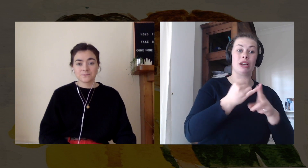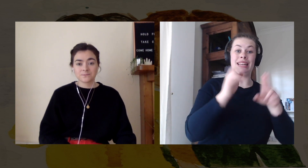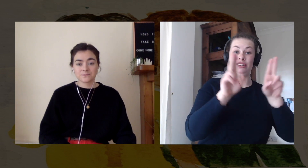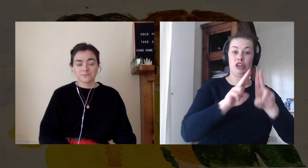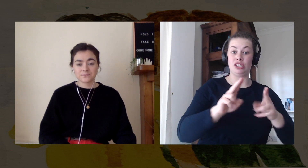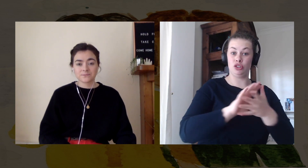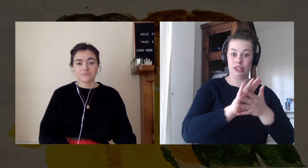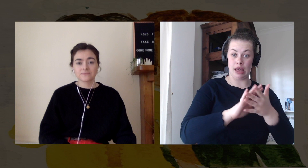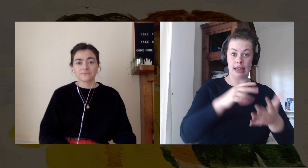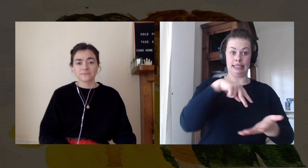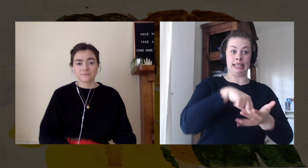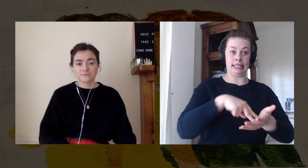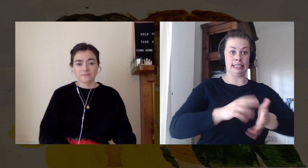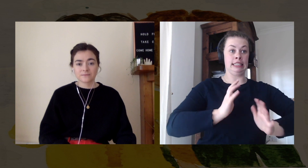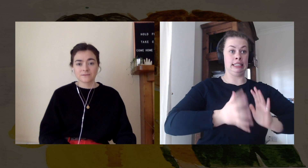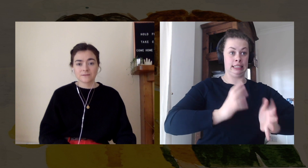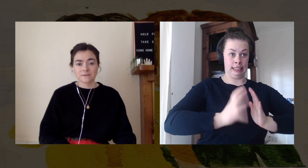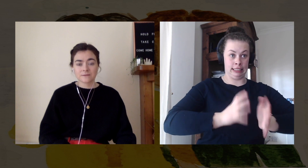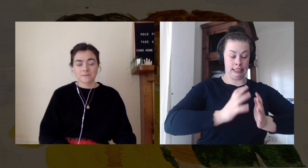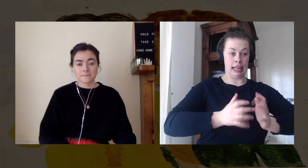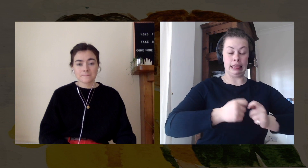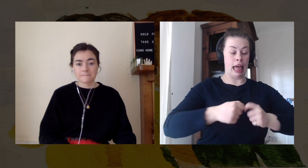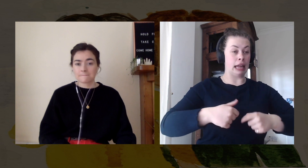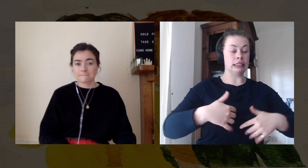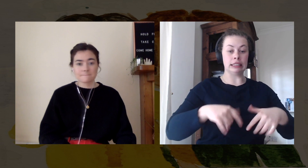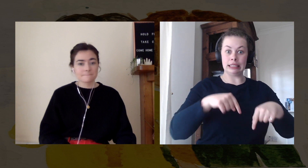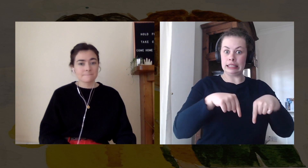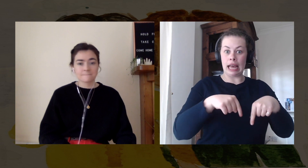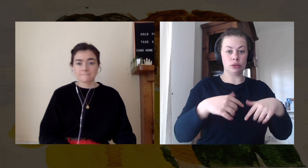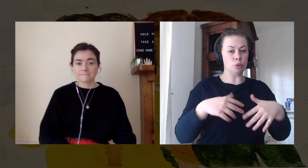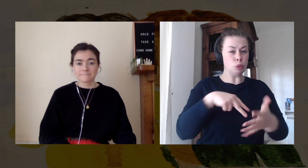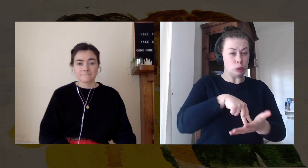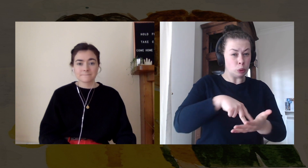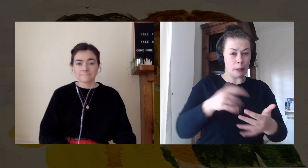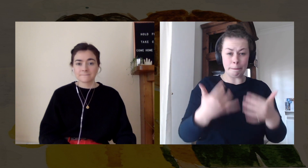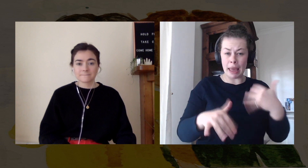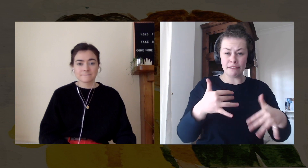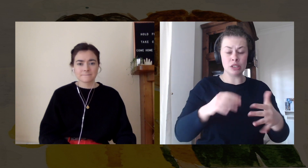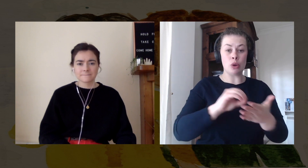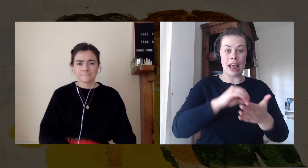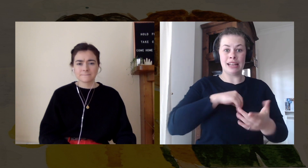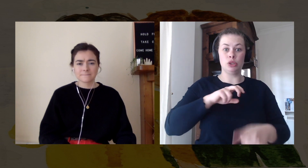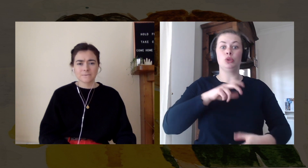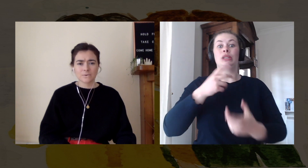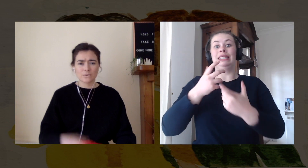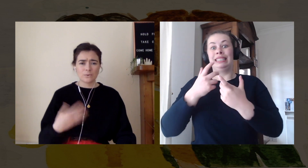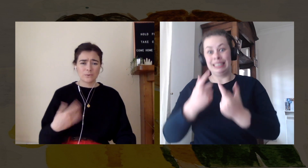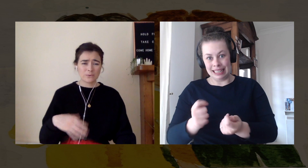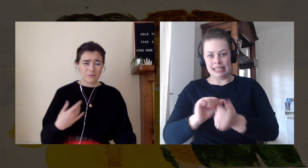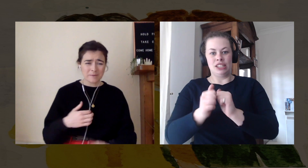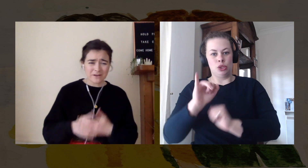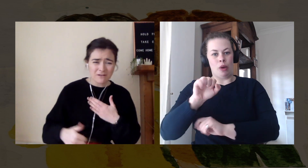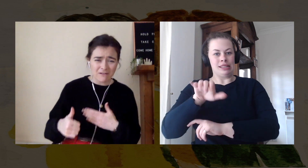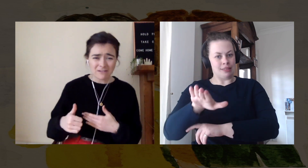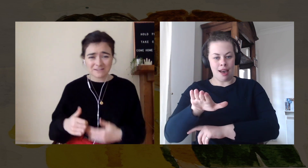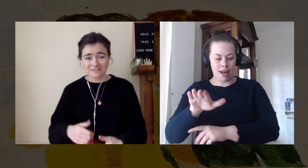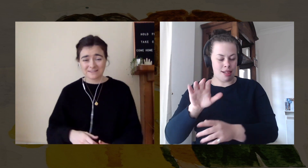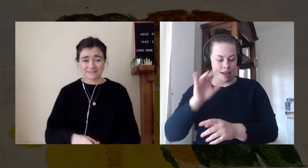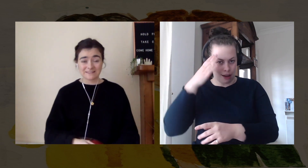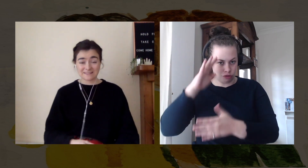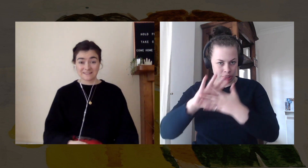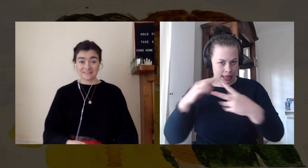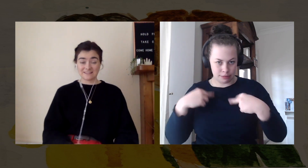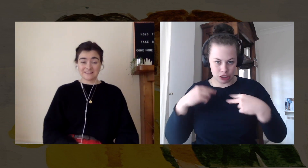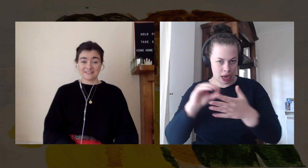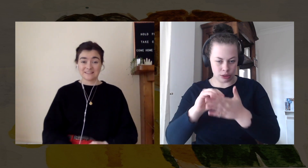point where I couldn't stand because it was so painful, so I had to sit down and switch to ISL. Oh my gosh. Yeah. No, that was it was partly the stress